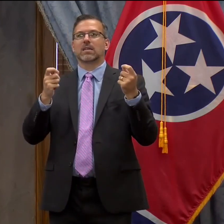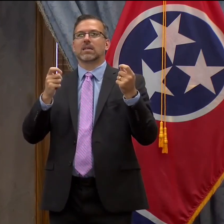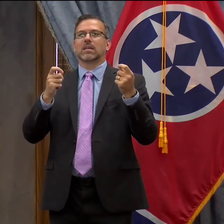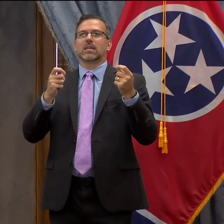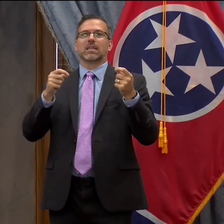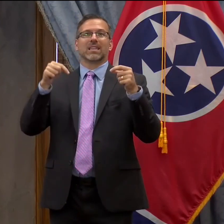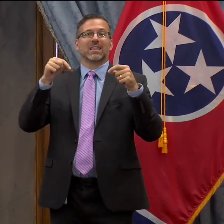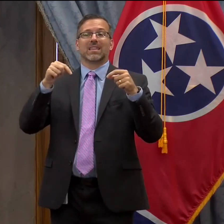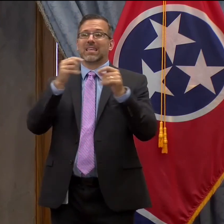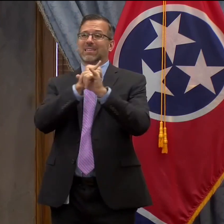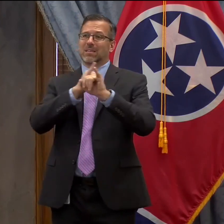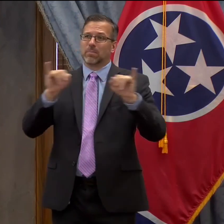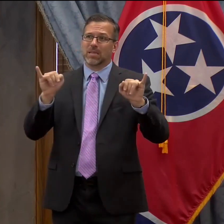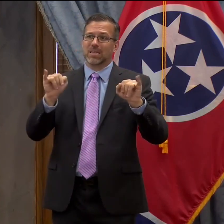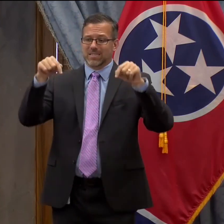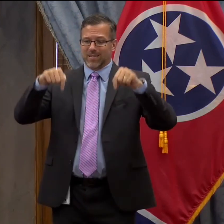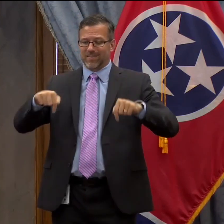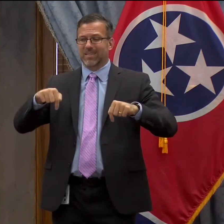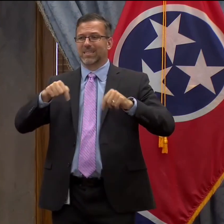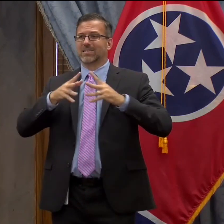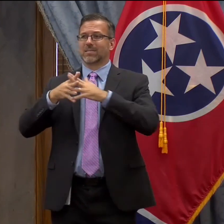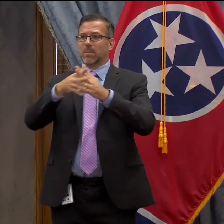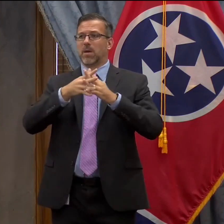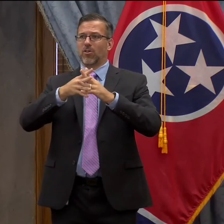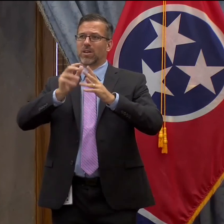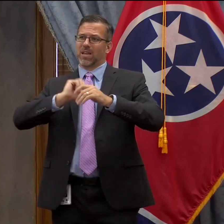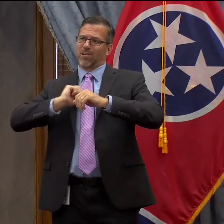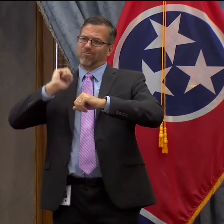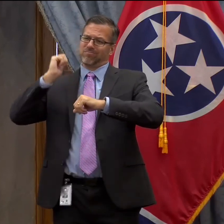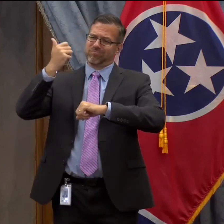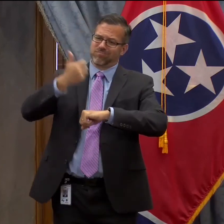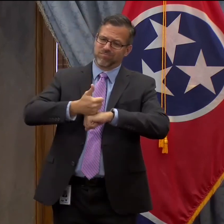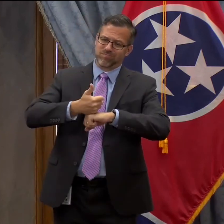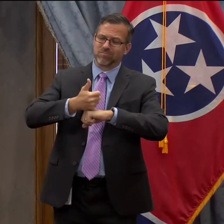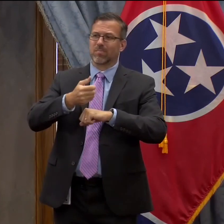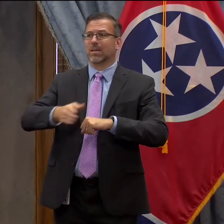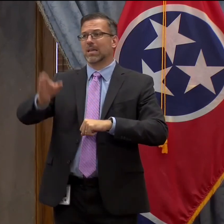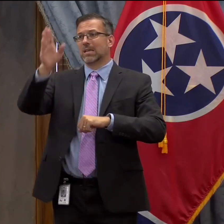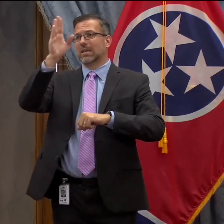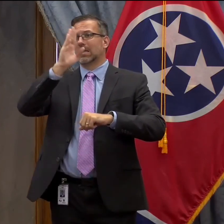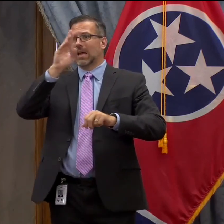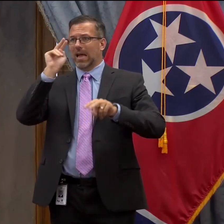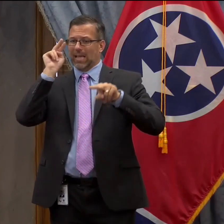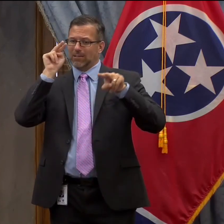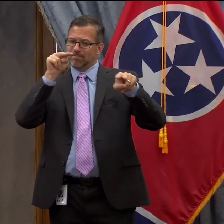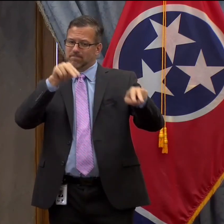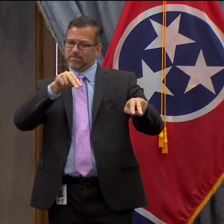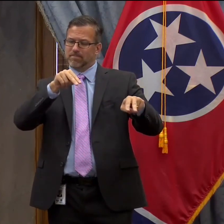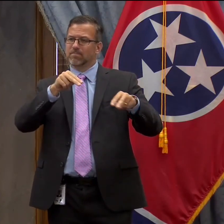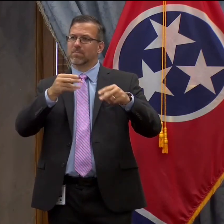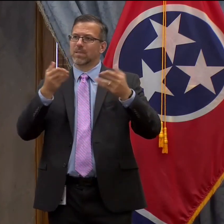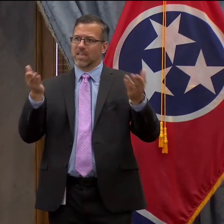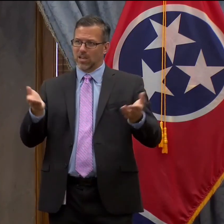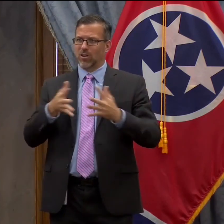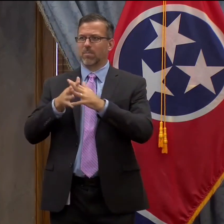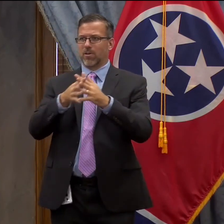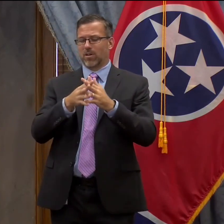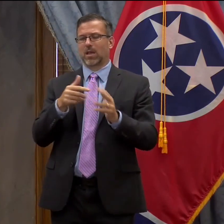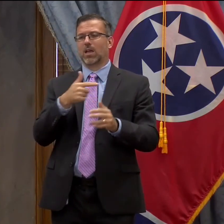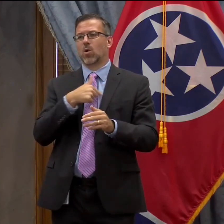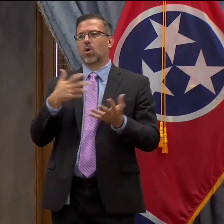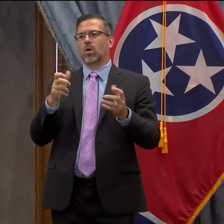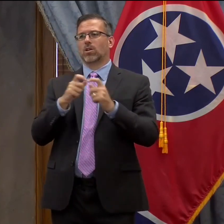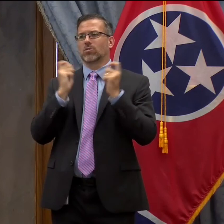sovereignty of this nation, the thoughtful founding of this nation, the providence of God continuing through our nation, and we